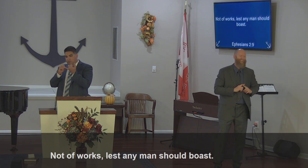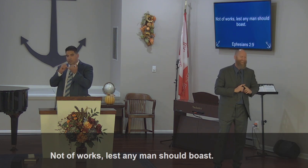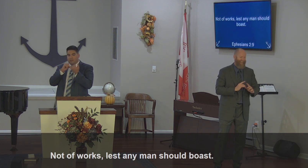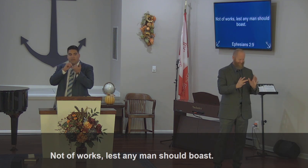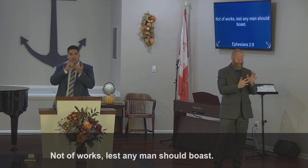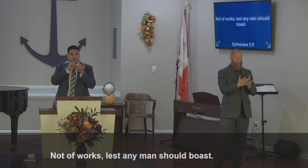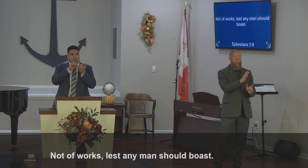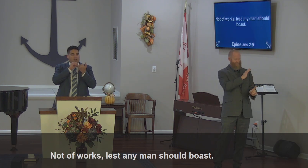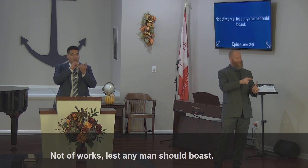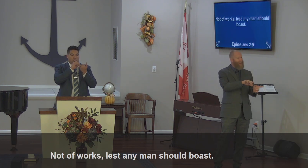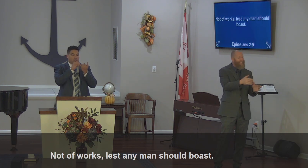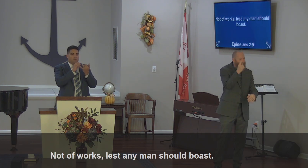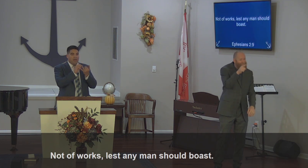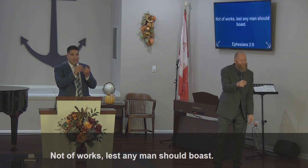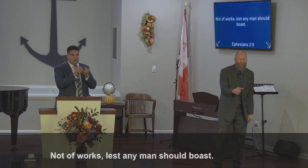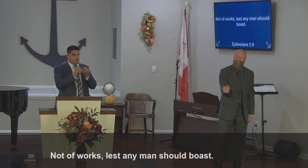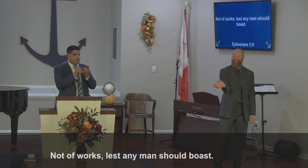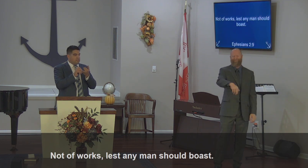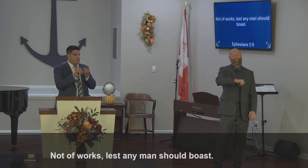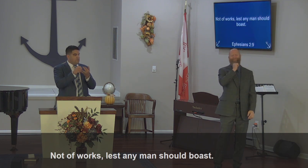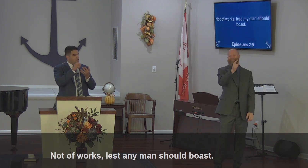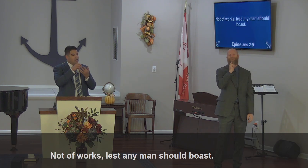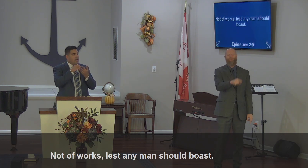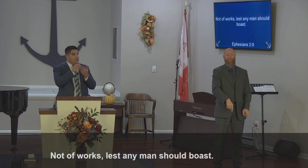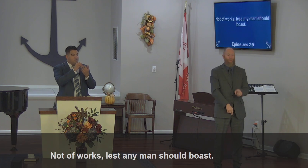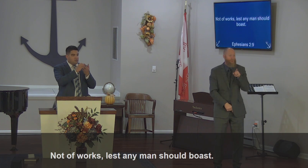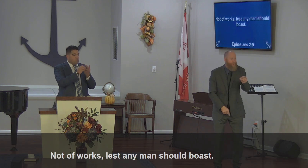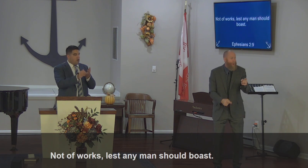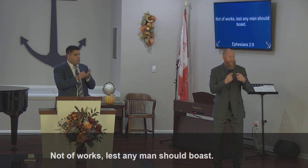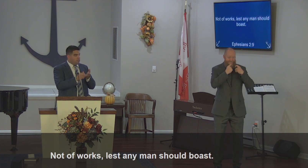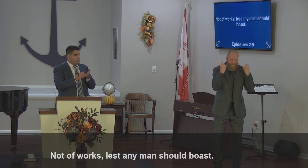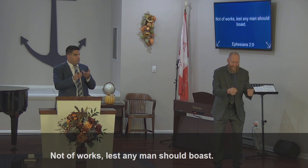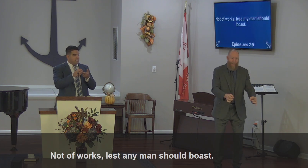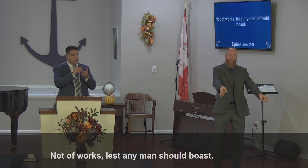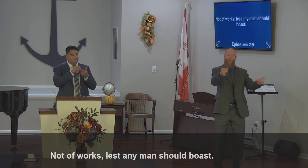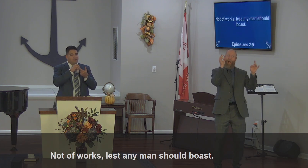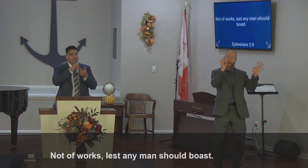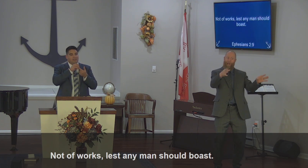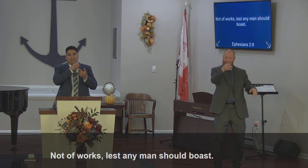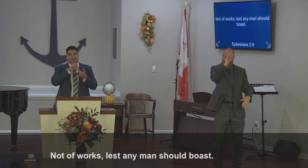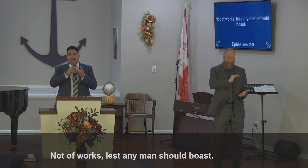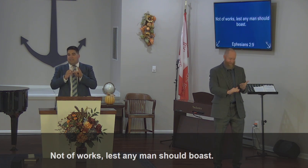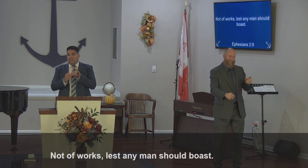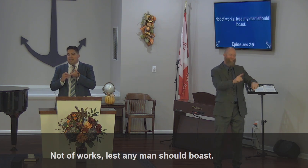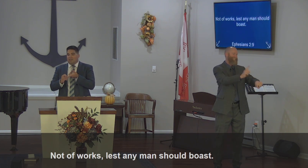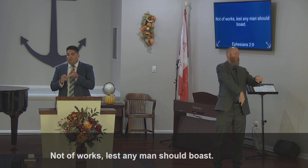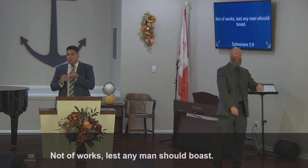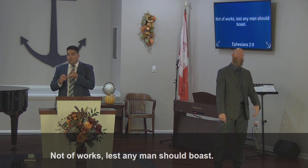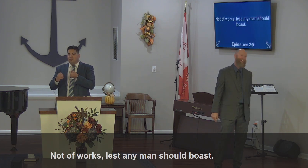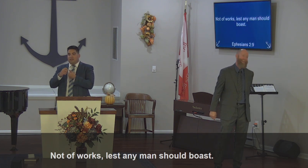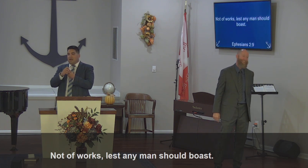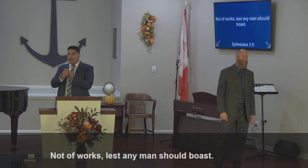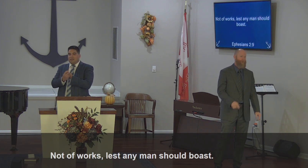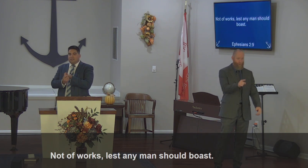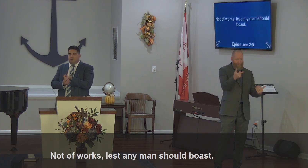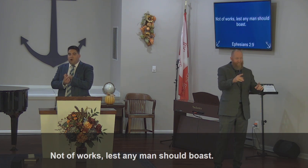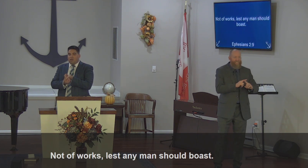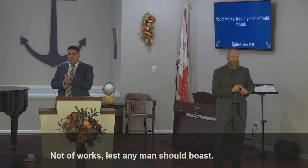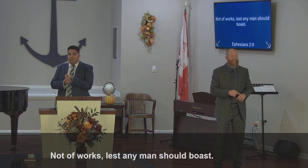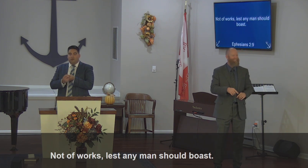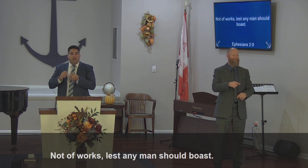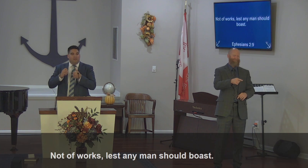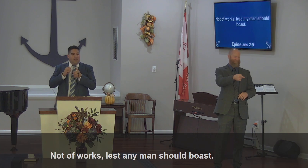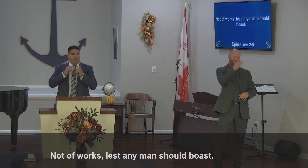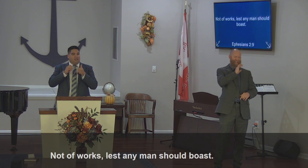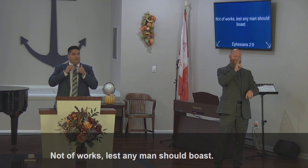you, that you're too bad to be saved, that God doesn't want you to get saved, that God can't use you, that God doesn't want